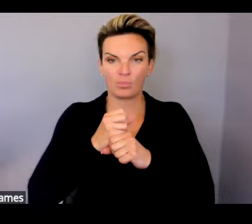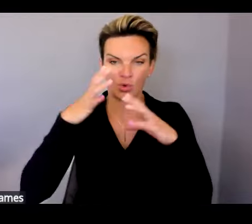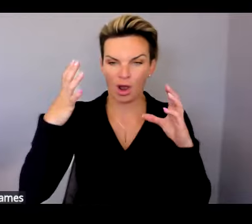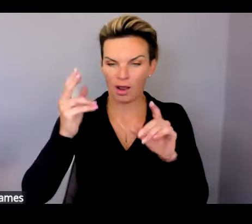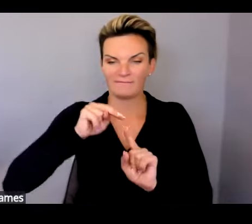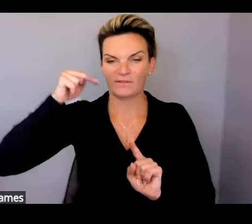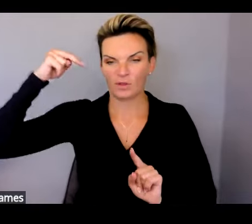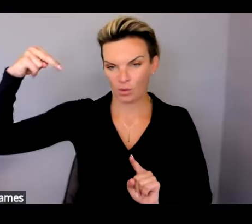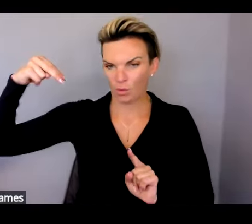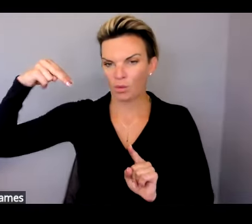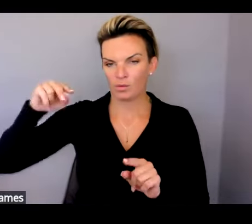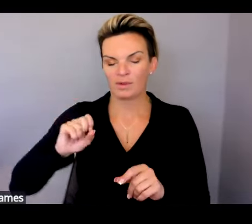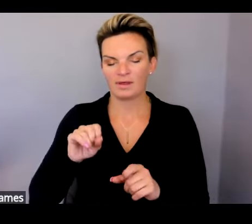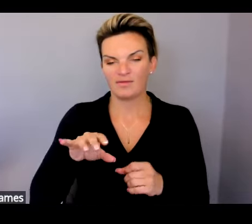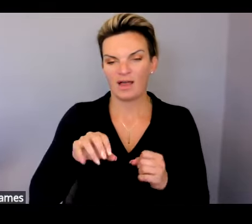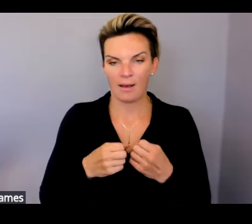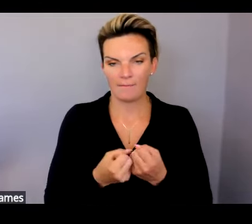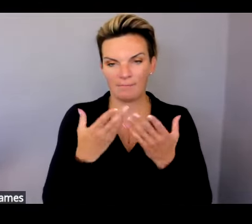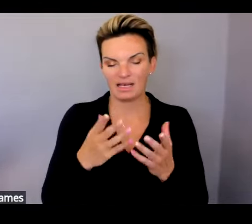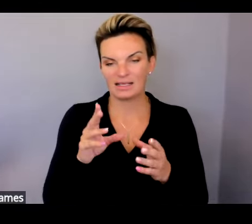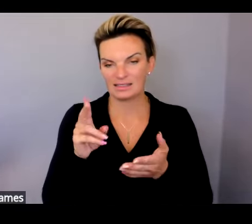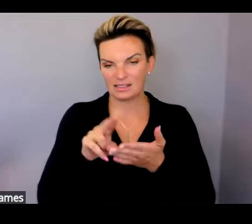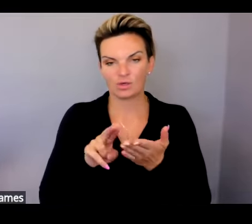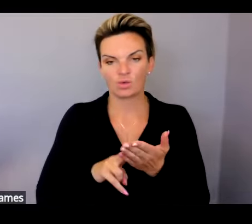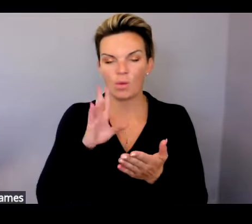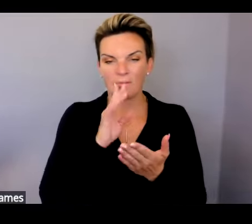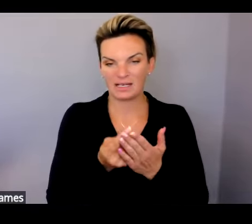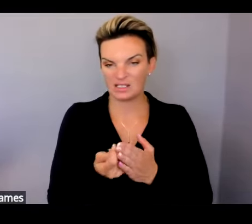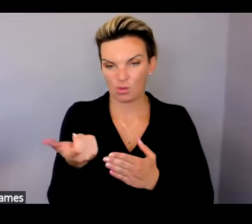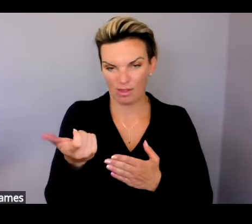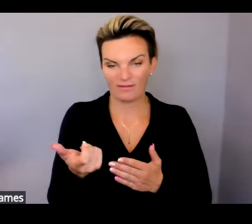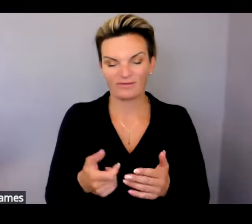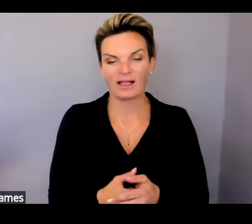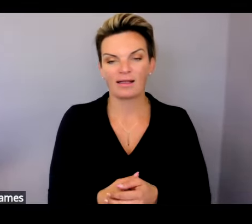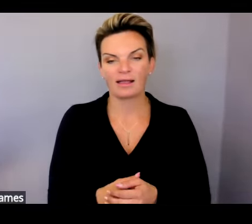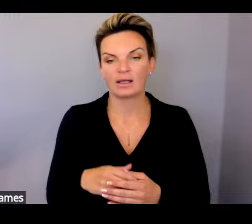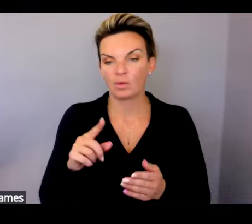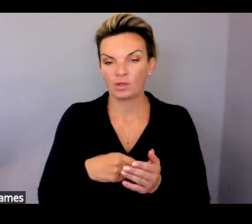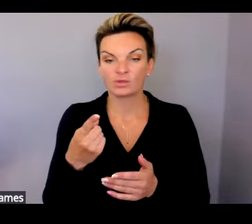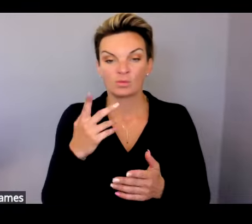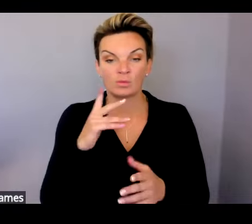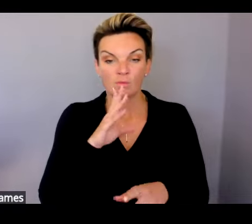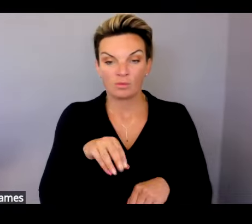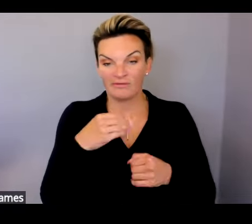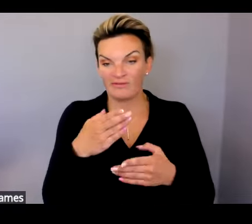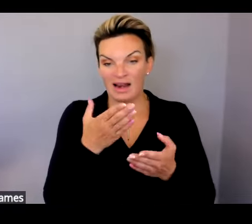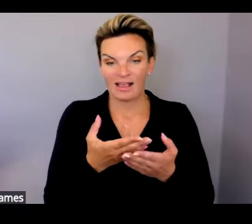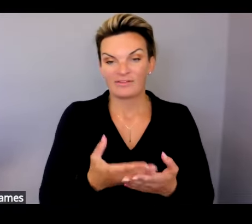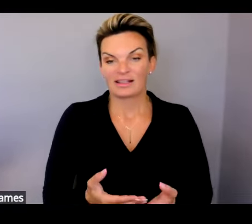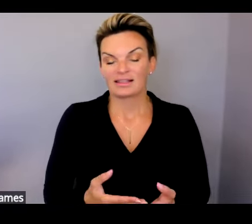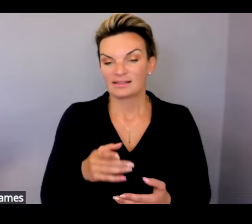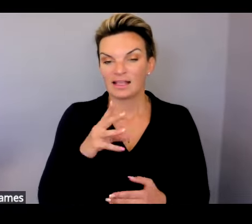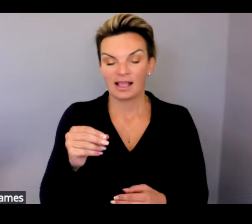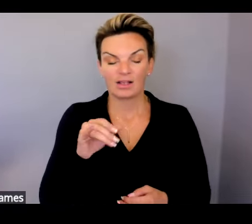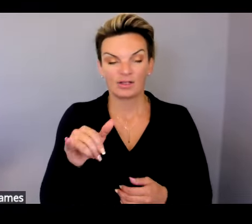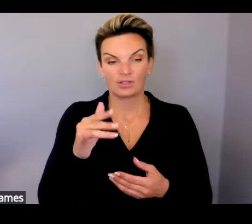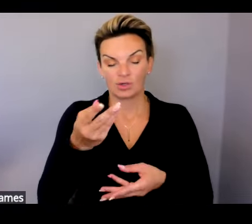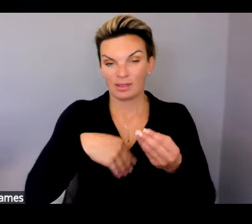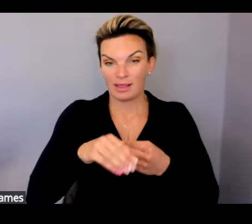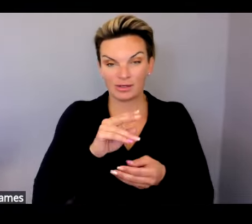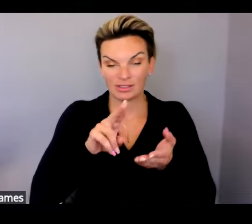how many signatures would be disqualified. I mean, once you have provided evidence that a circulator signature is in